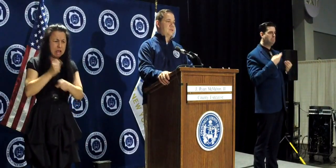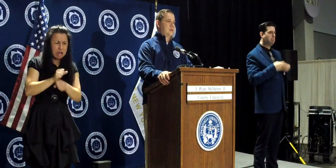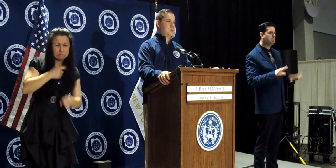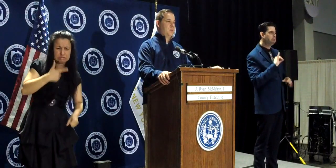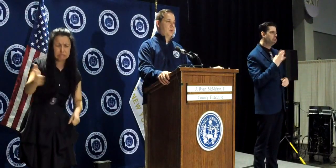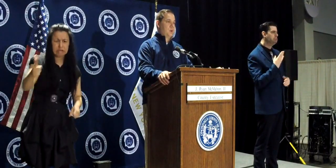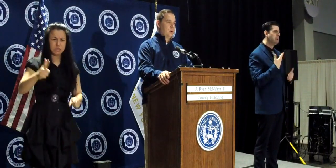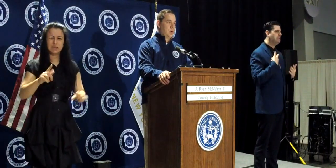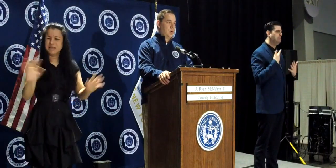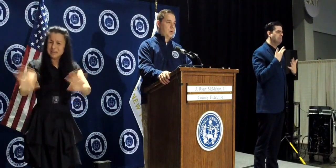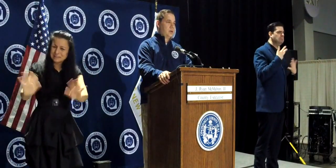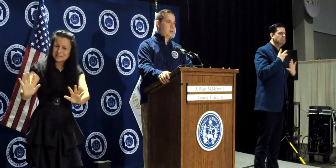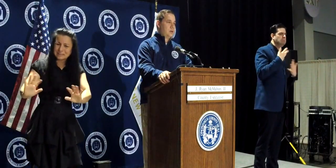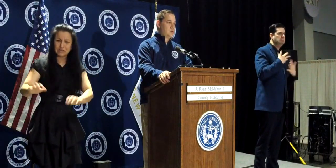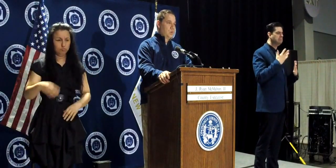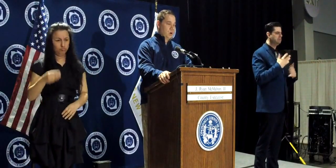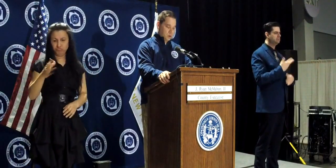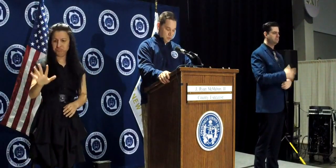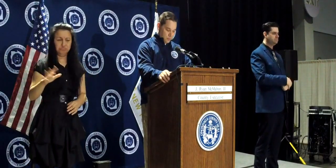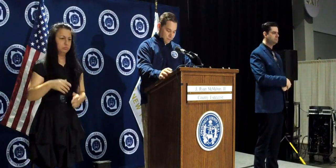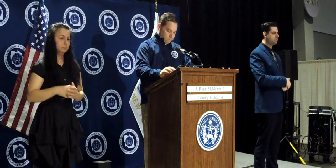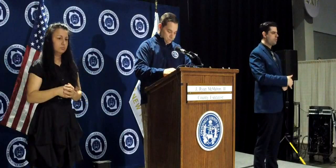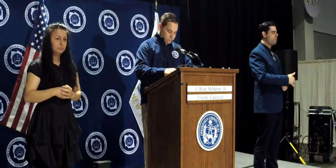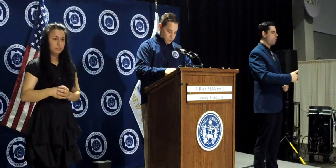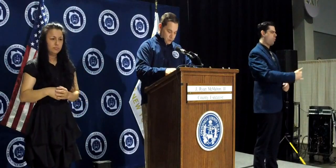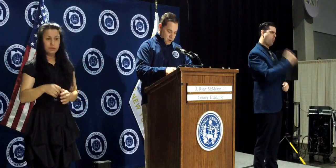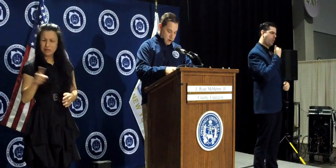cannot have sick people going to work.